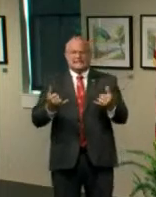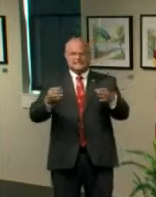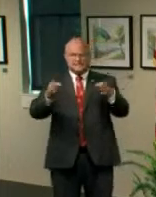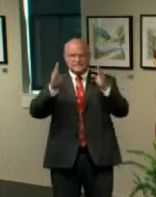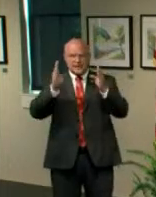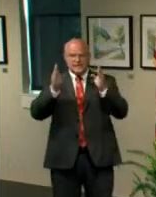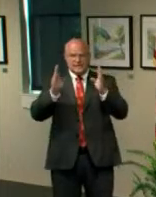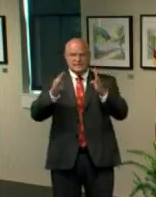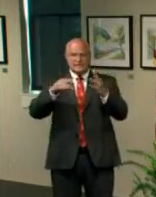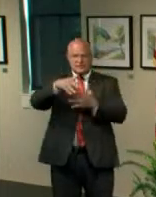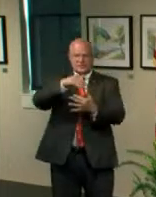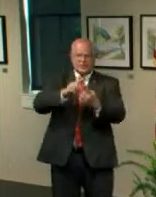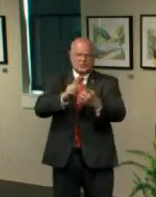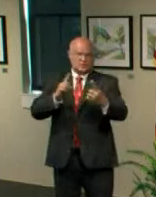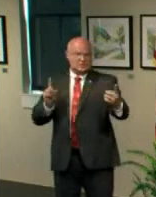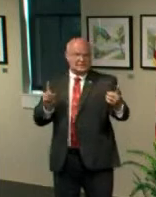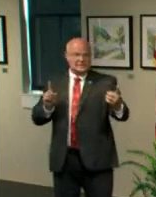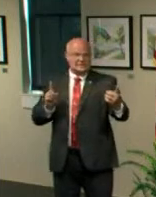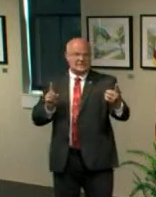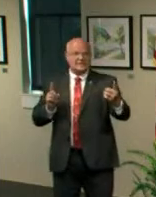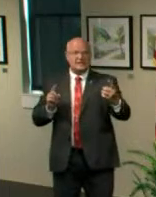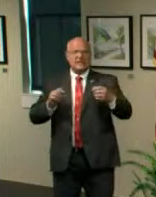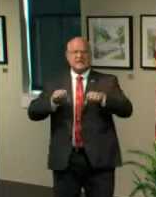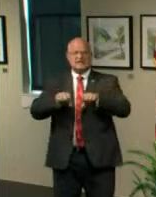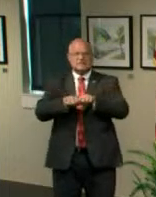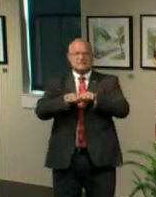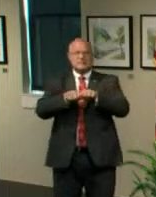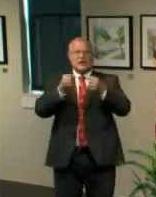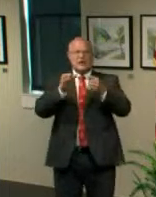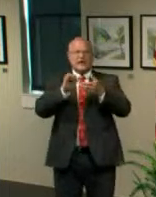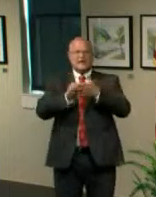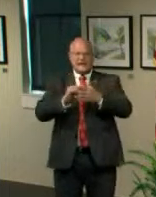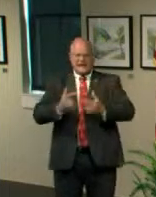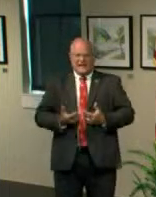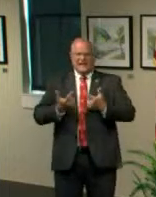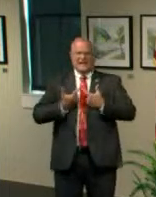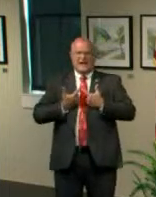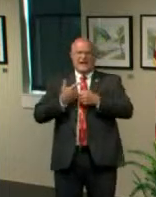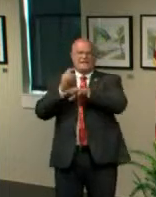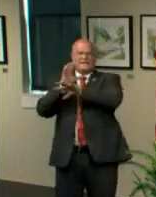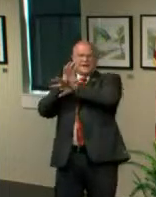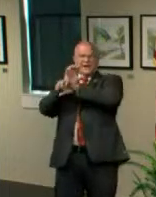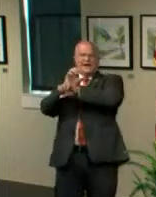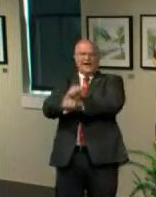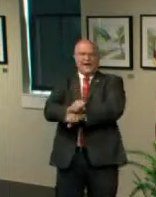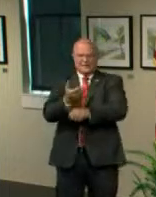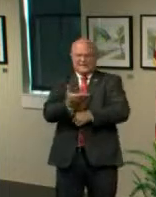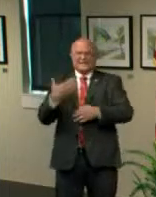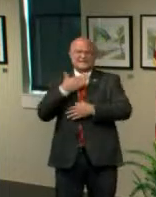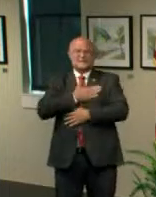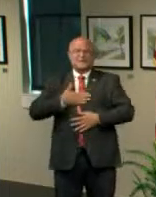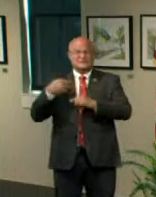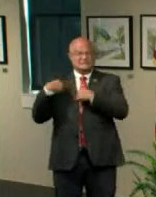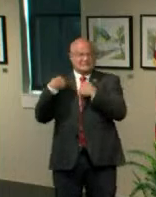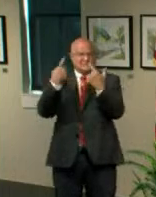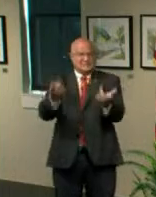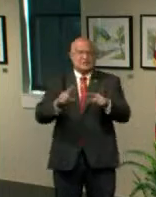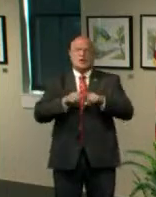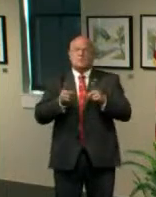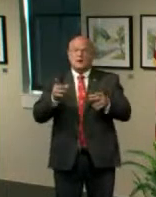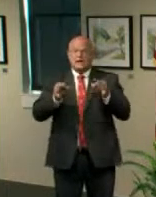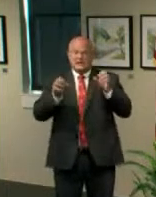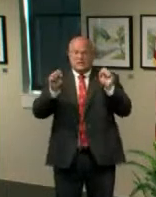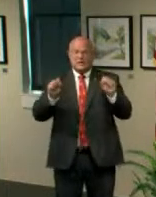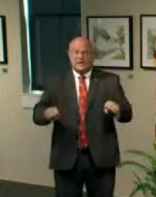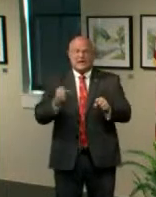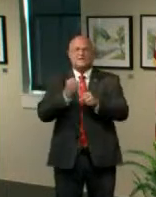discipline and social distancing and breaking those lifelong habits and courtesies that we enjoy. But if we can do that,